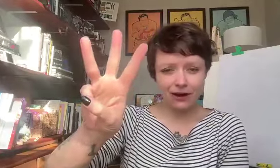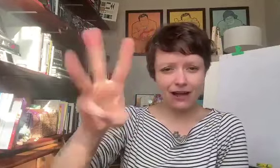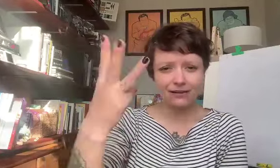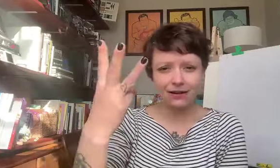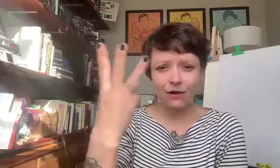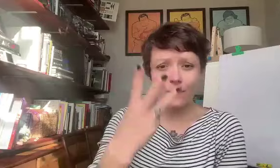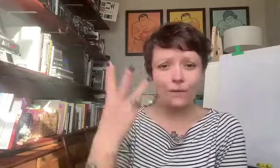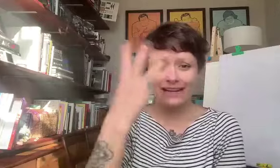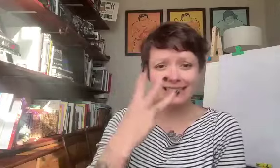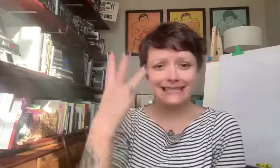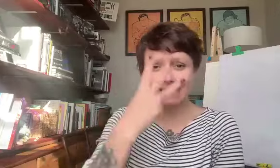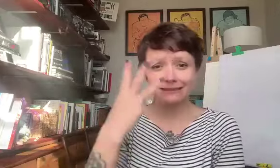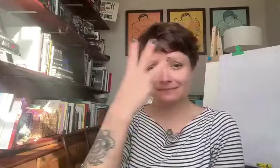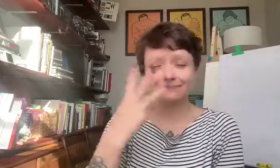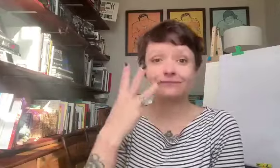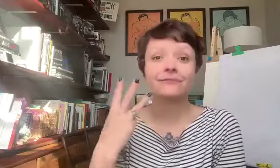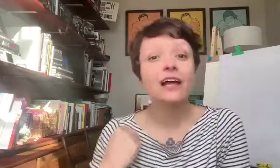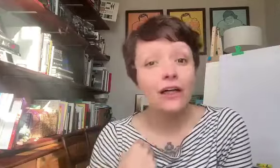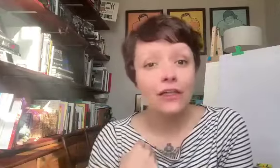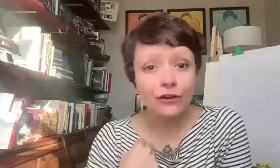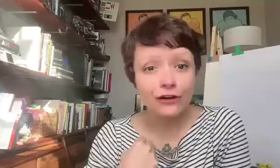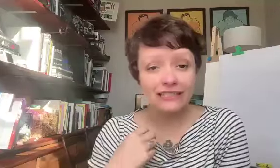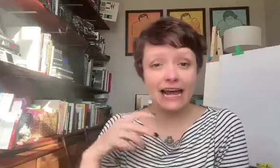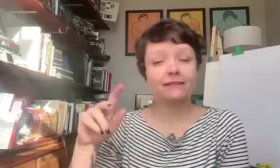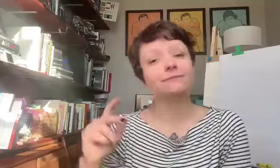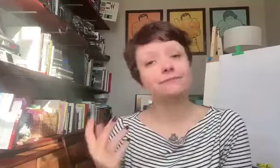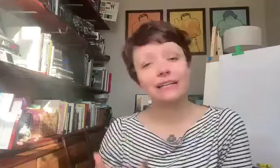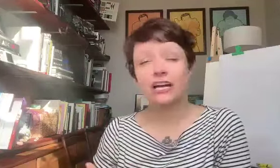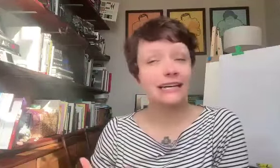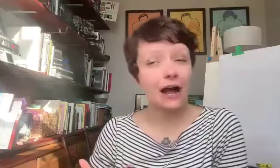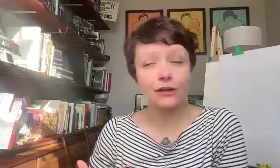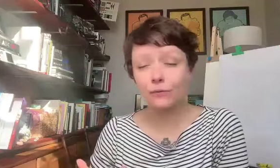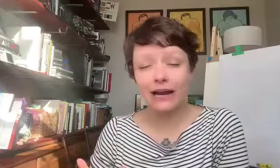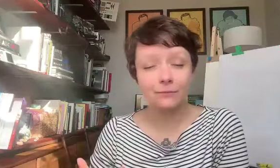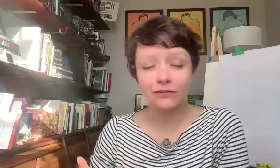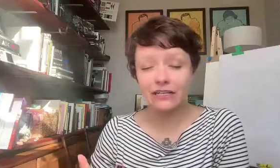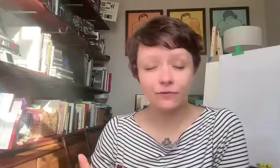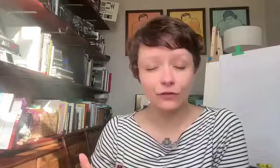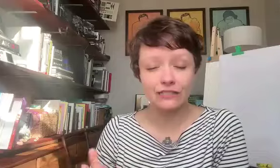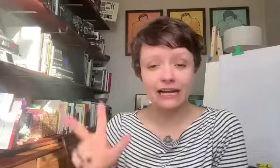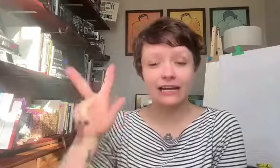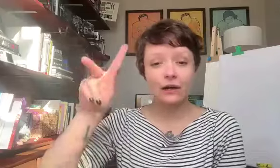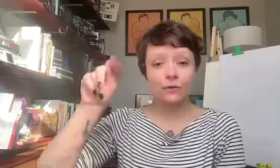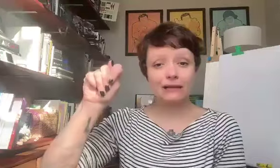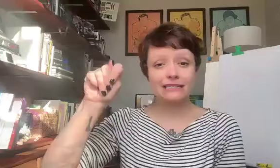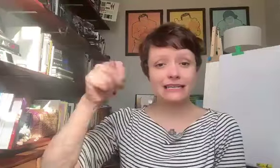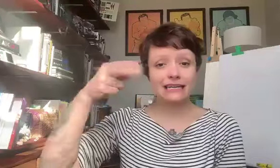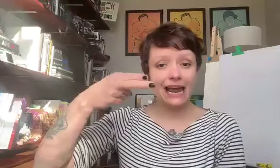around. Wednesday. Thursday, just like how you would write an abbreviation for Thursday, would be